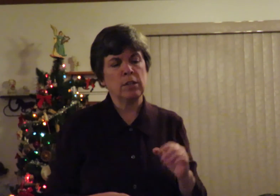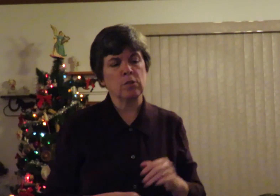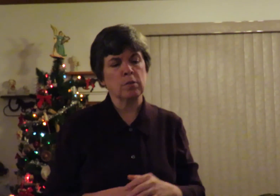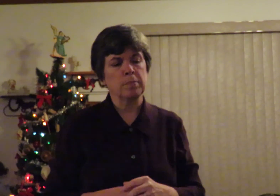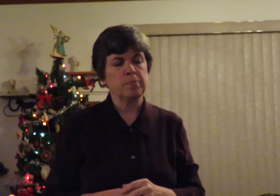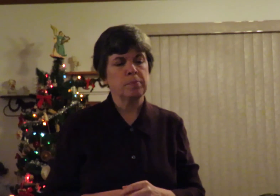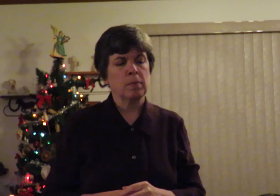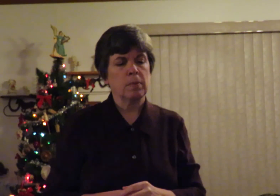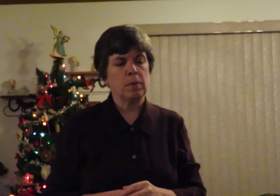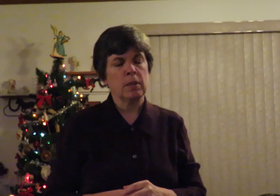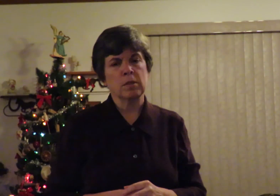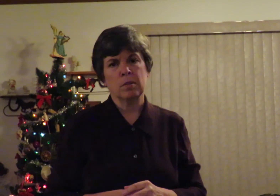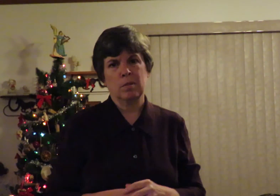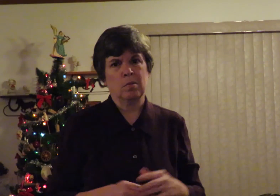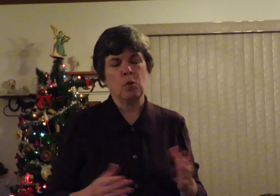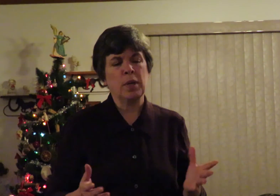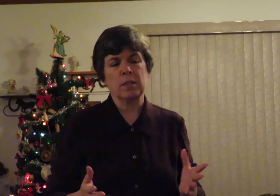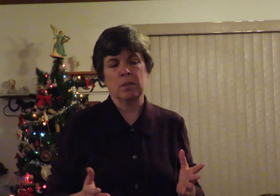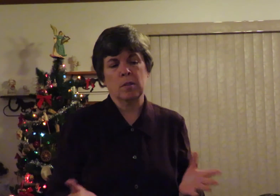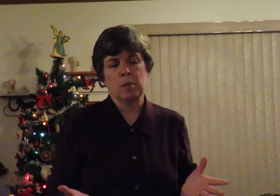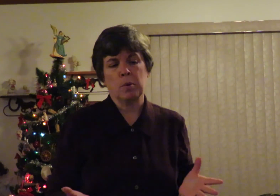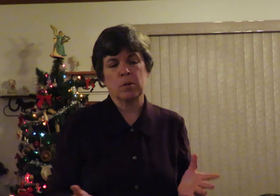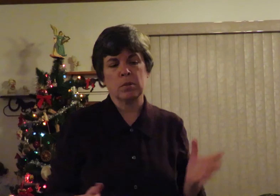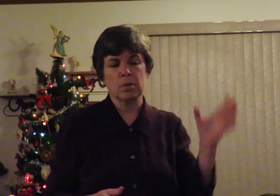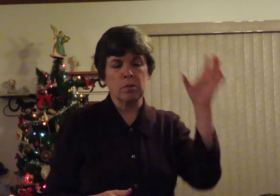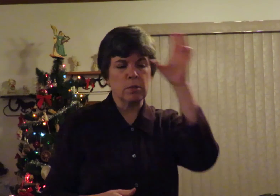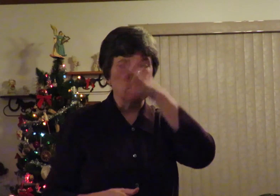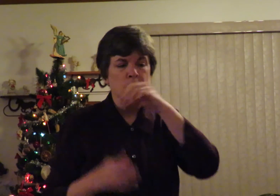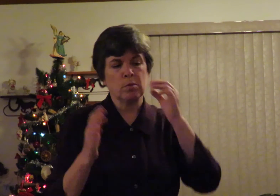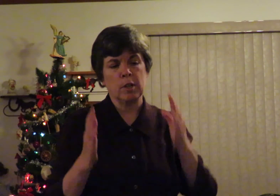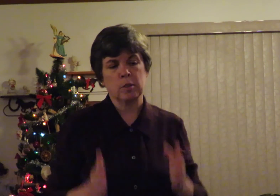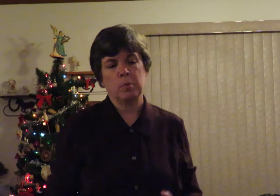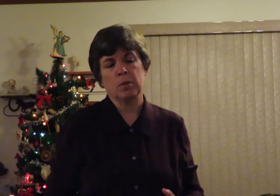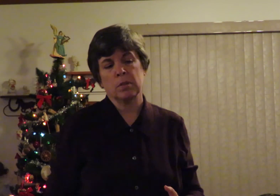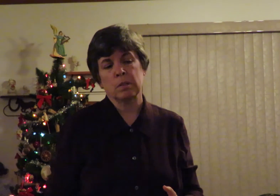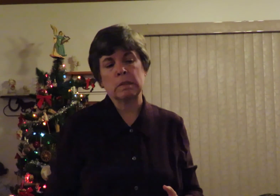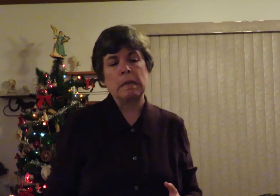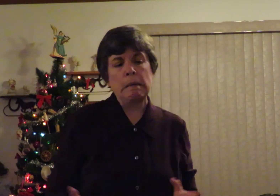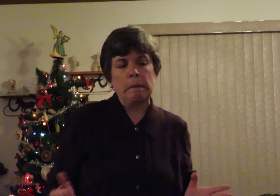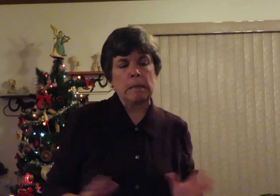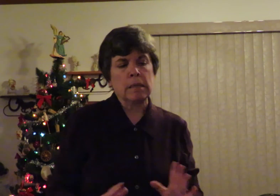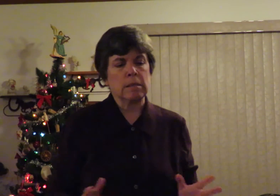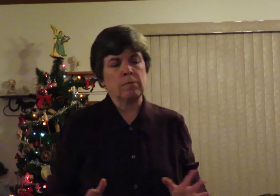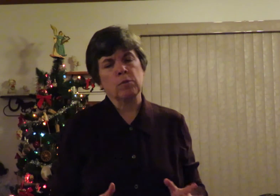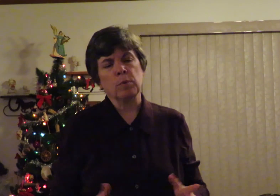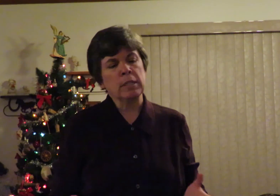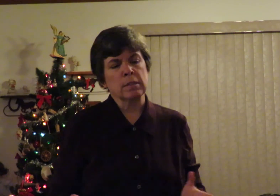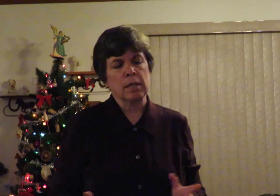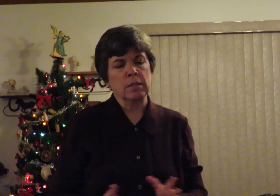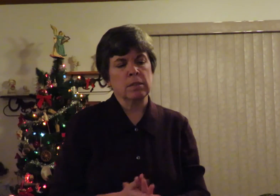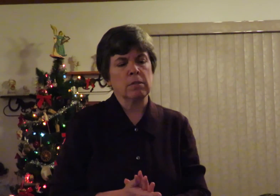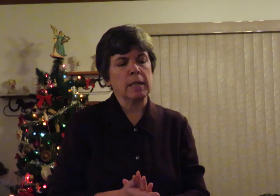stranger, because our weakness is not a person. So do a strange person for weakness. I just don't like